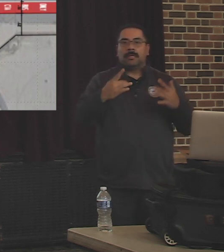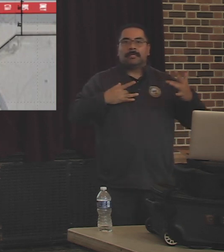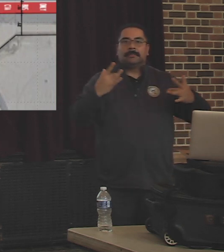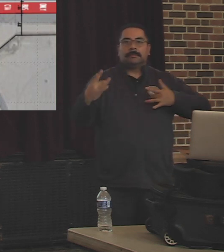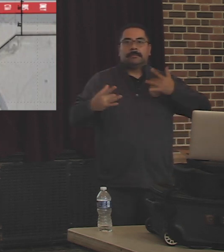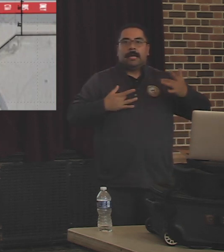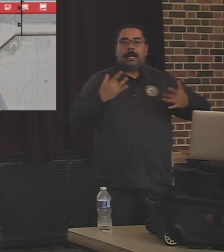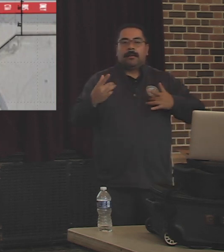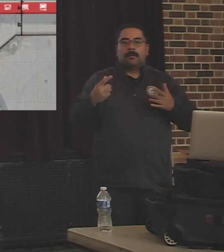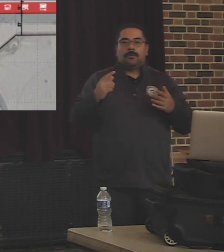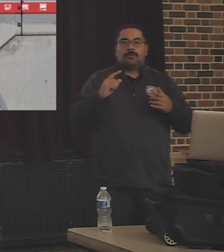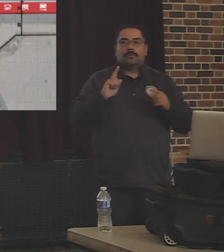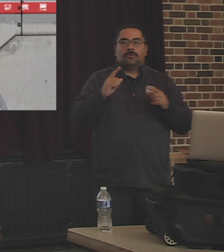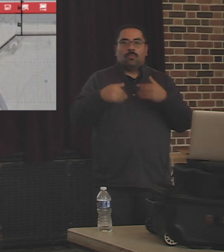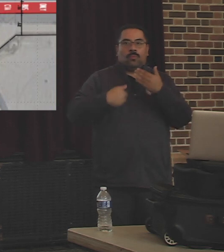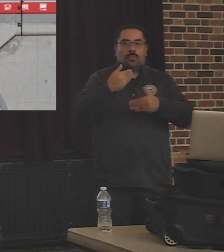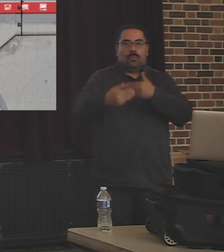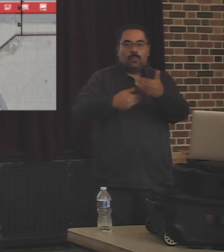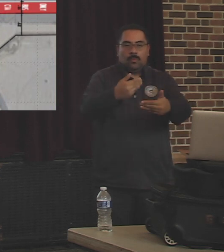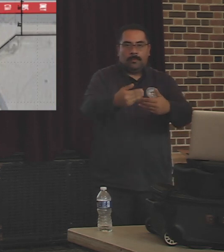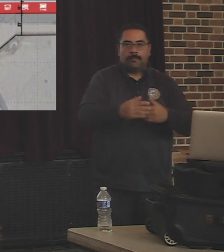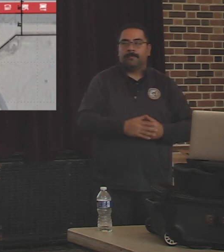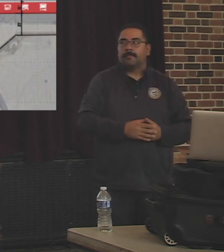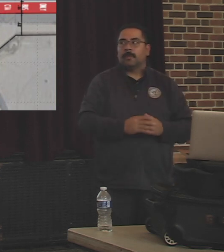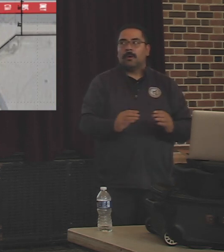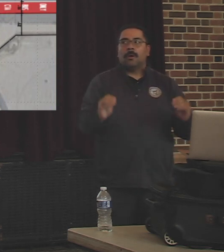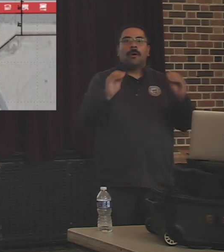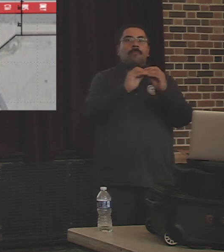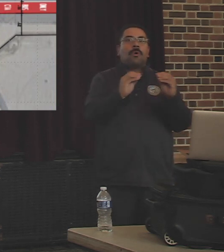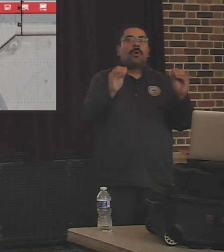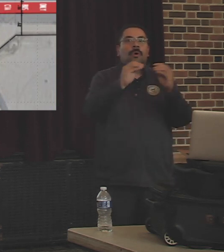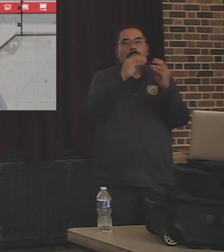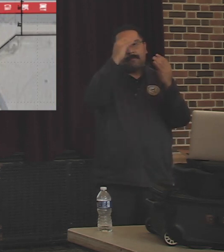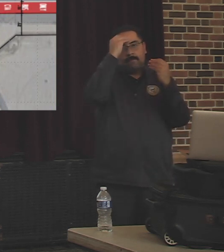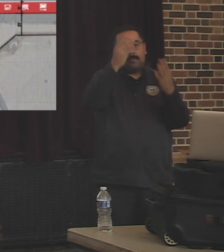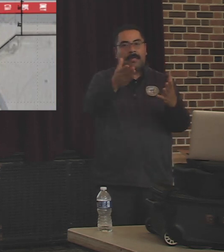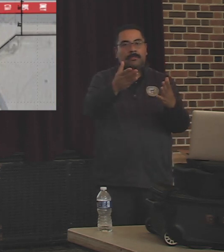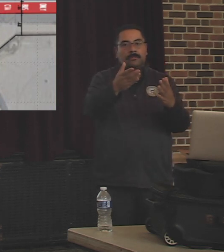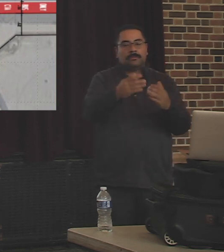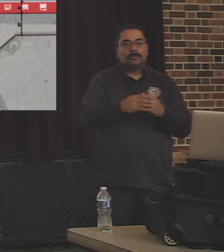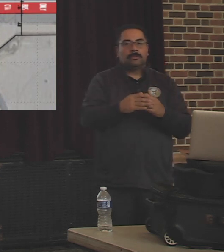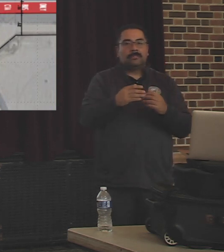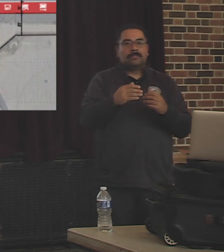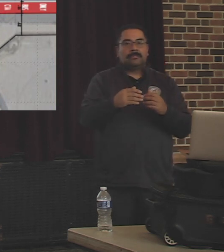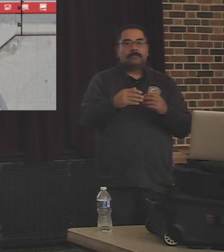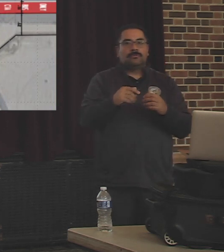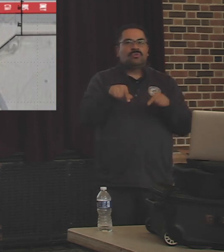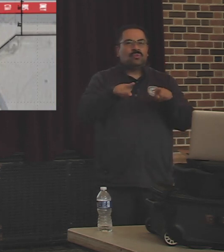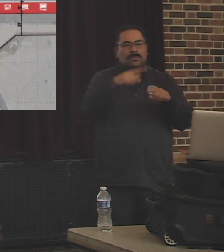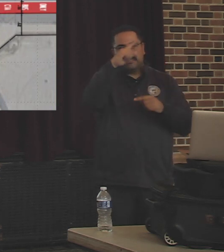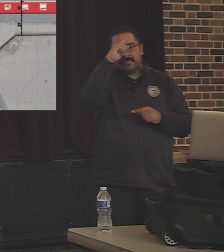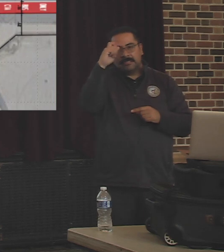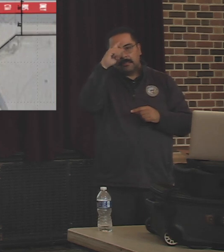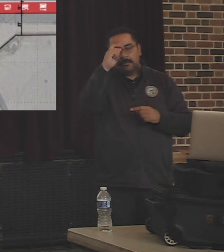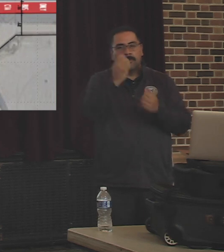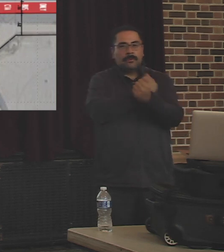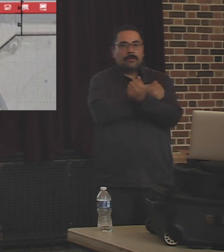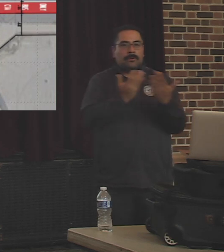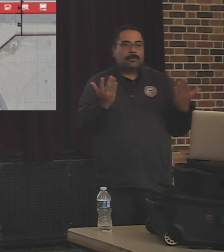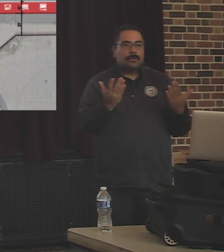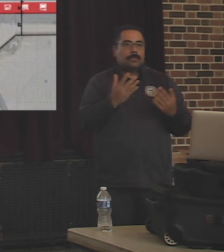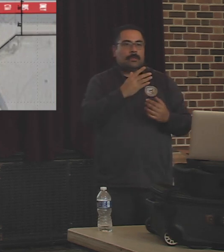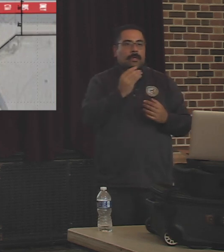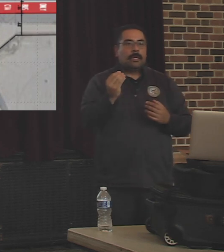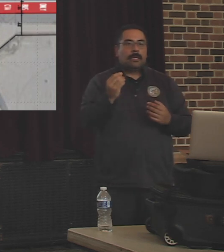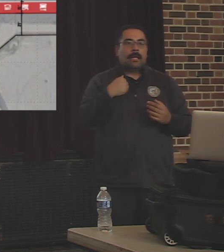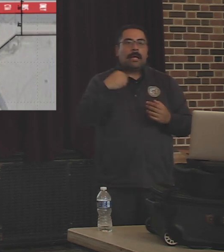excited where this is going. So there'll be more info on this coming up over the course of the summer and everything, but this is something